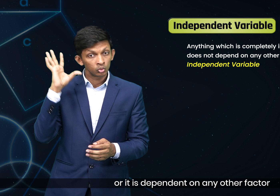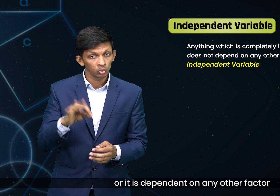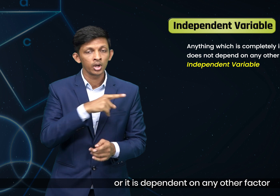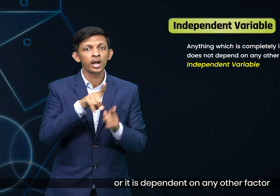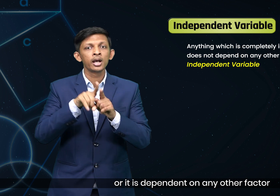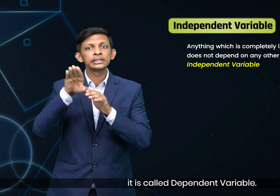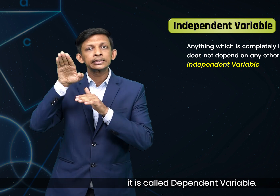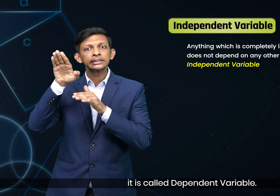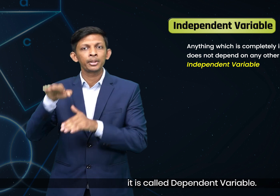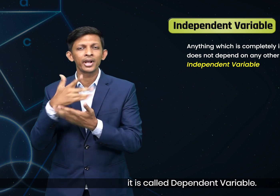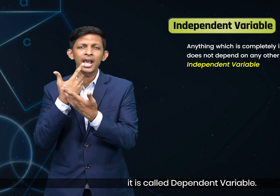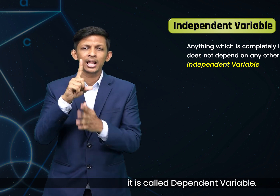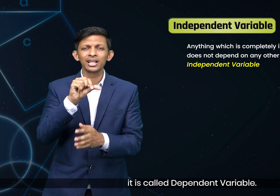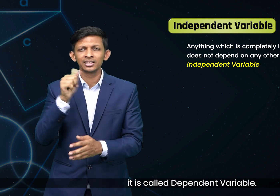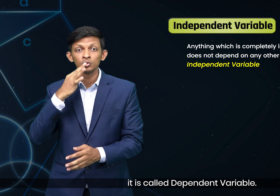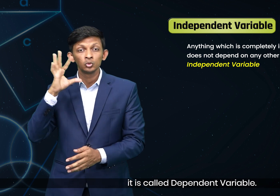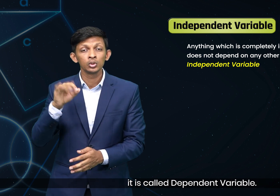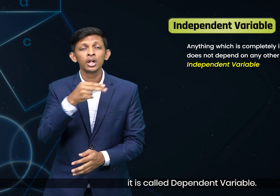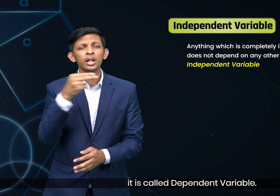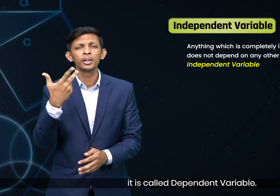factor, it is called dependent variable.